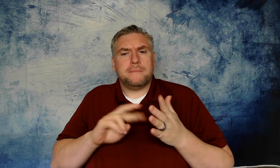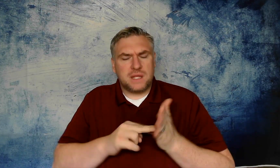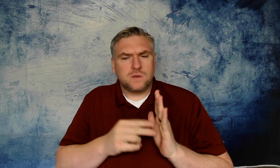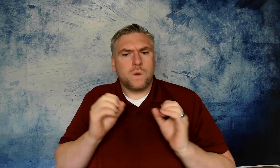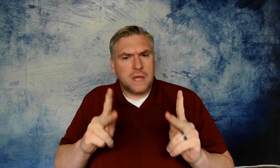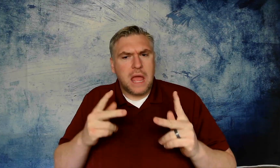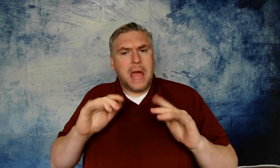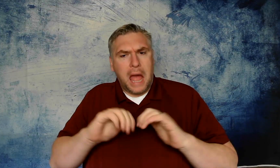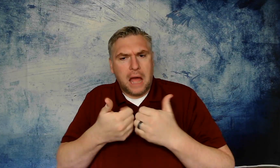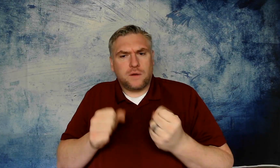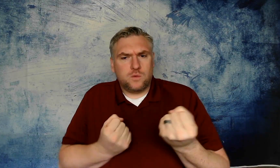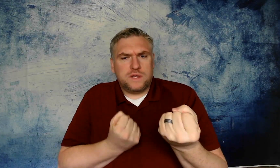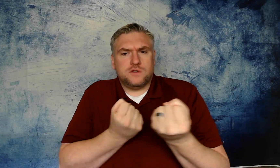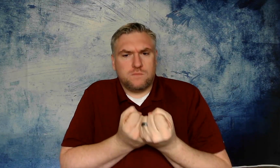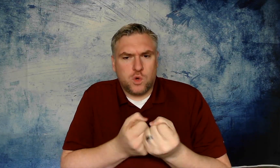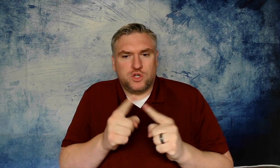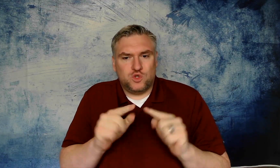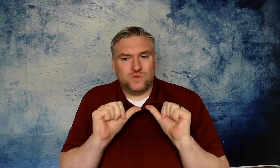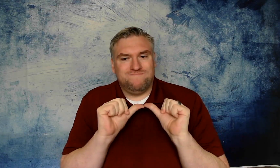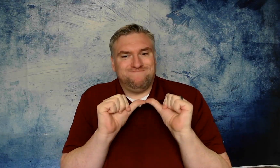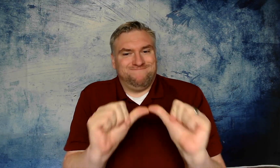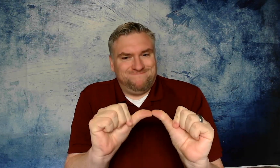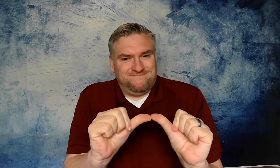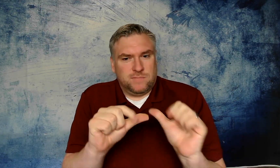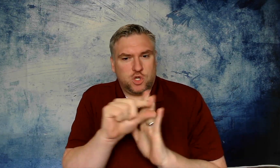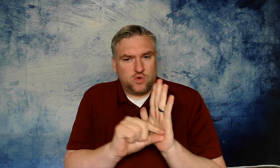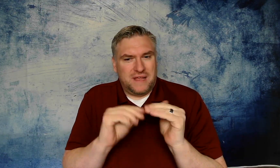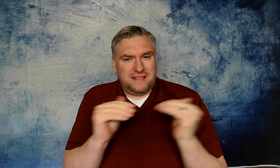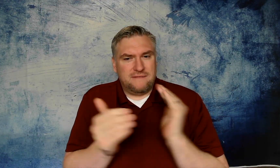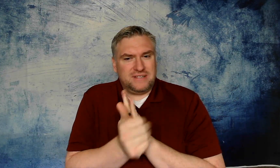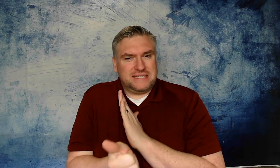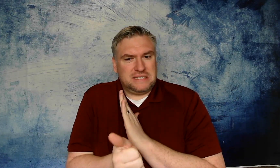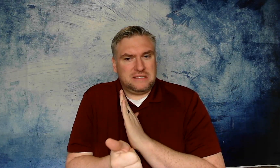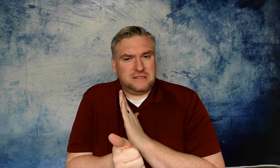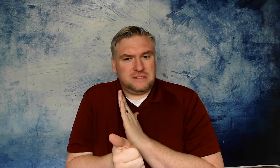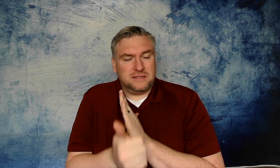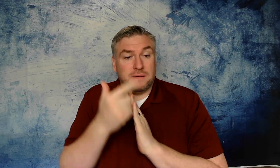No. Means, okay, how do we support them to maintain that grade level?